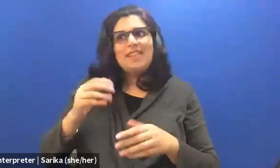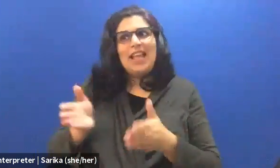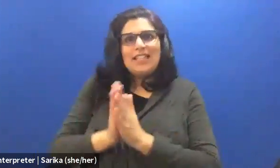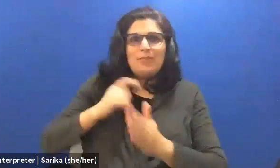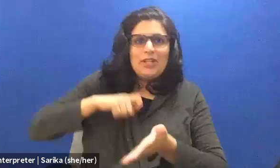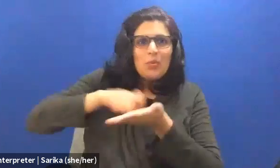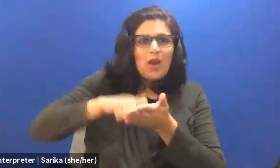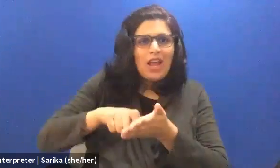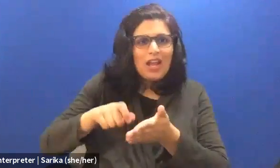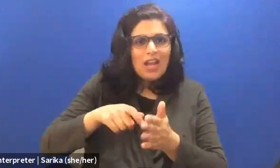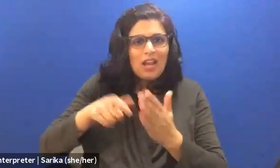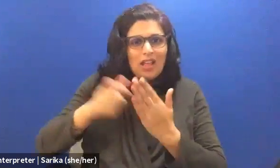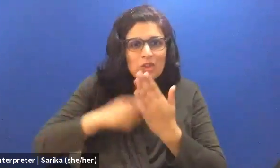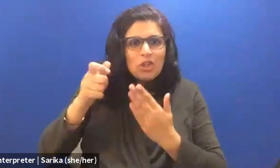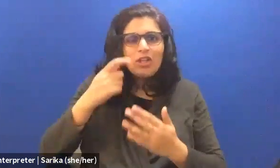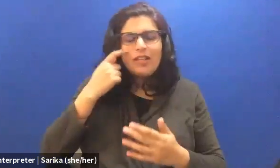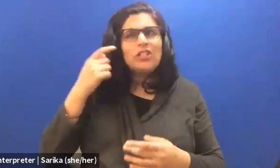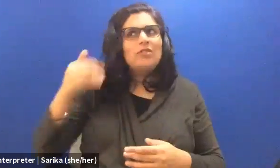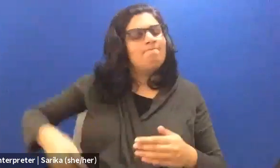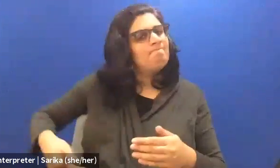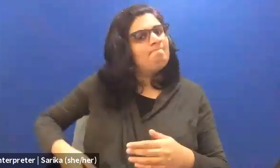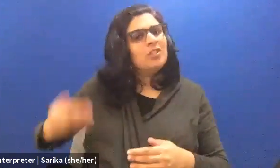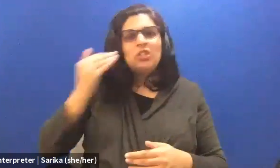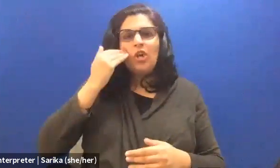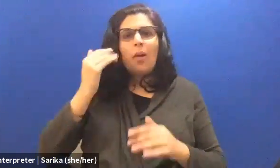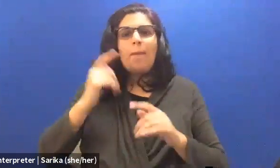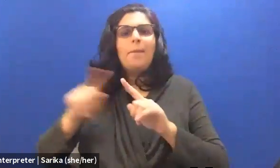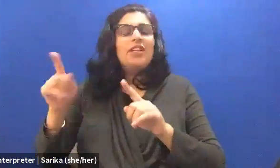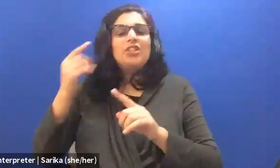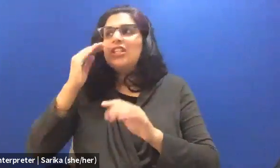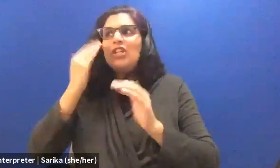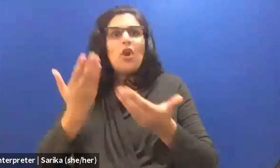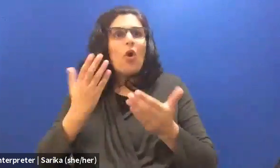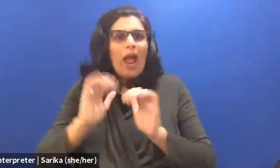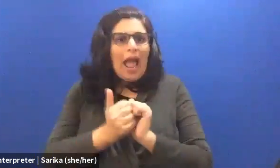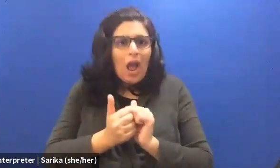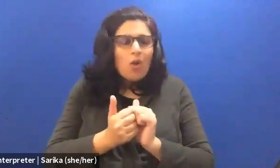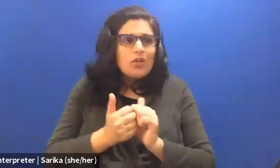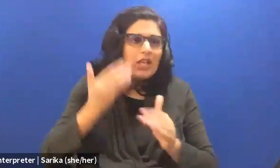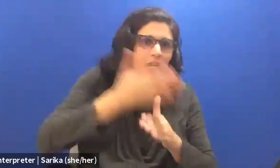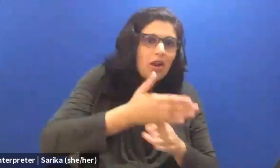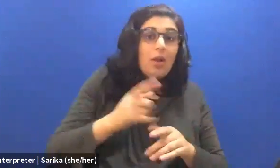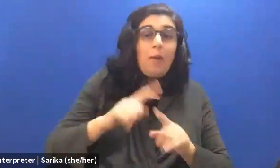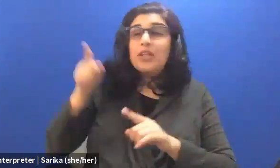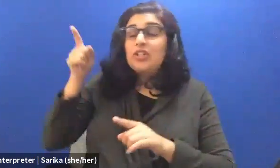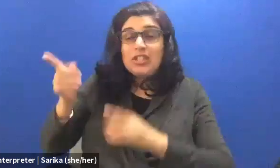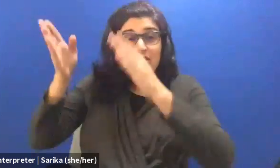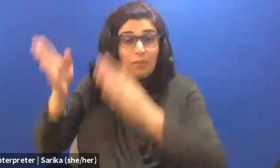her instinct was saying something wasn't right, but she didn't know how and didn't know what. But guess what? She's the person who